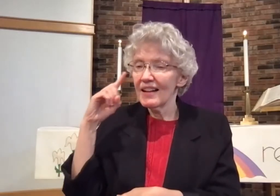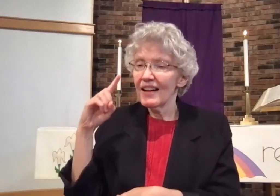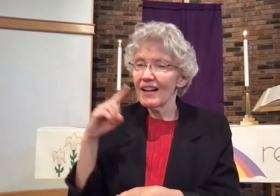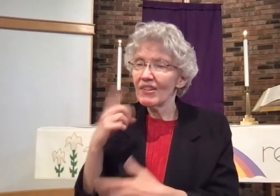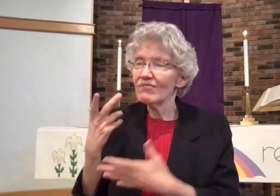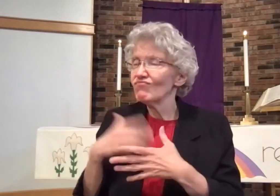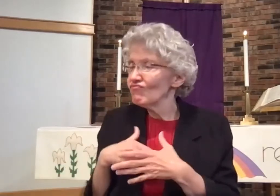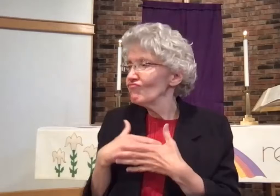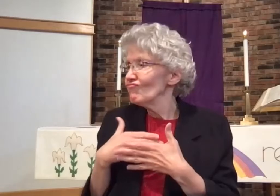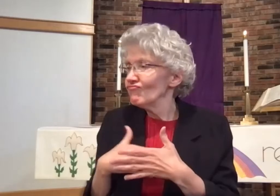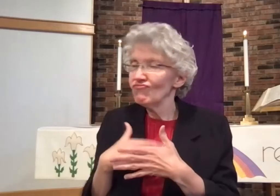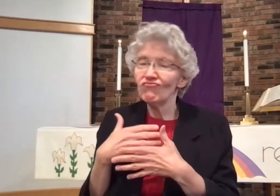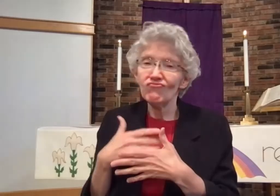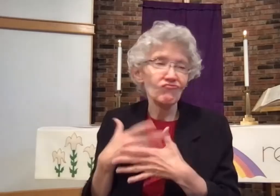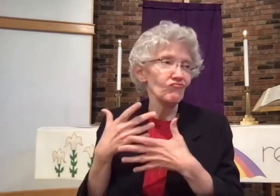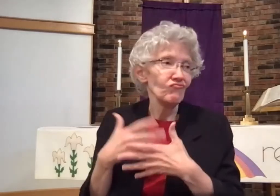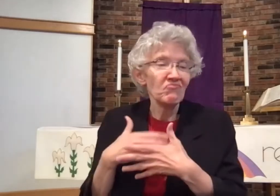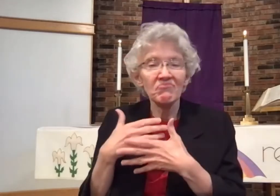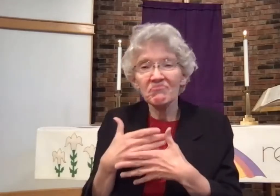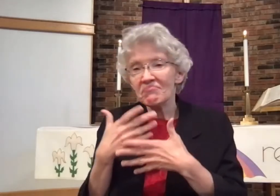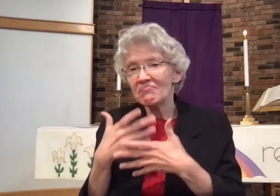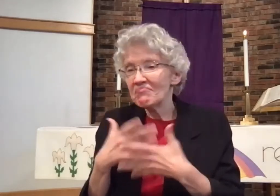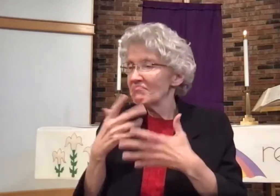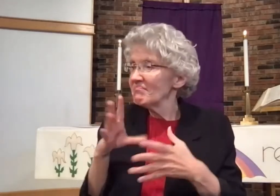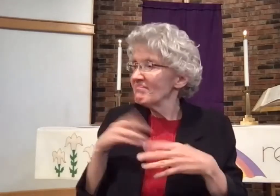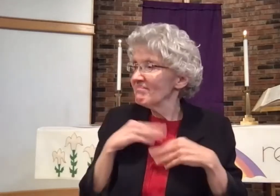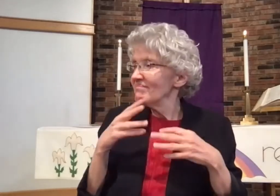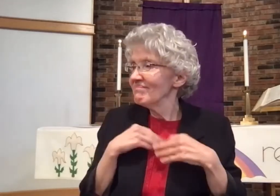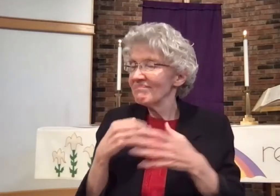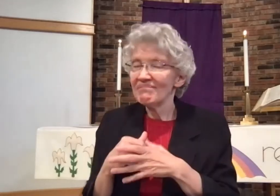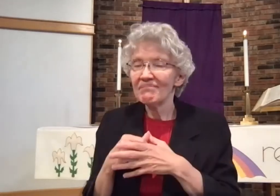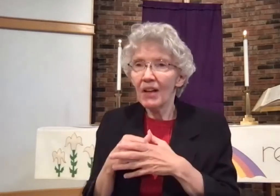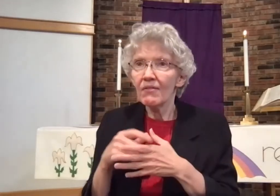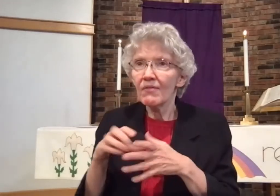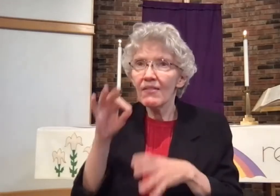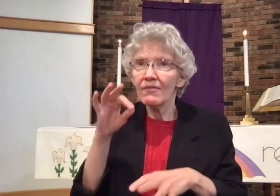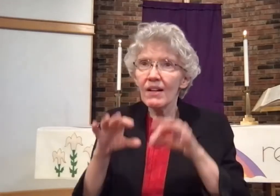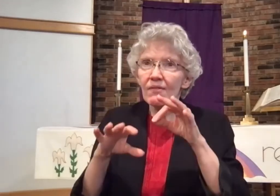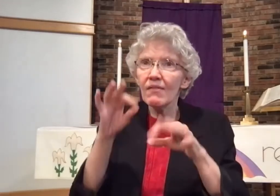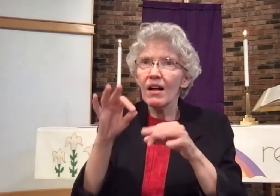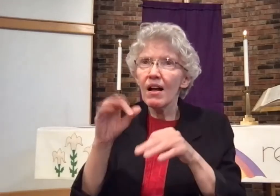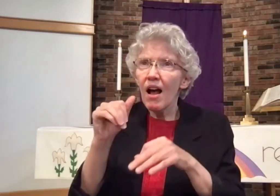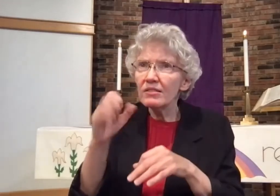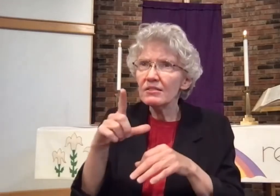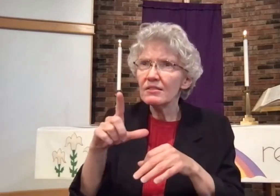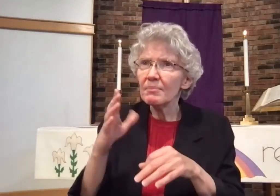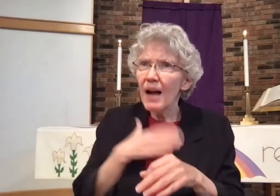By way of analogy, if we look back prior to the 1960s at our own deaf community, we